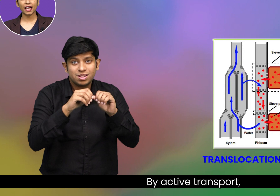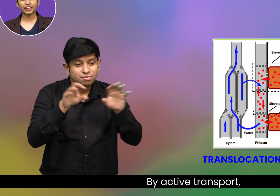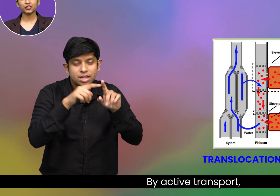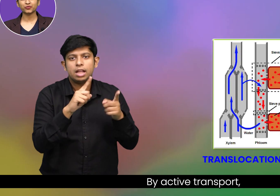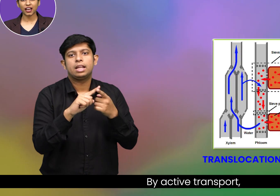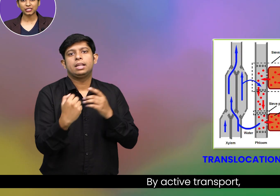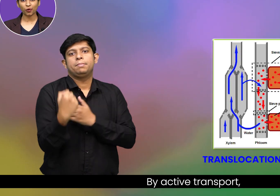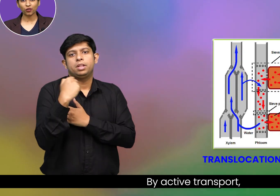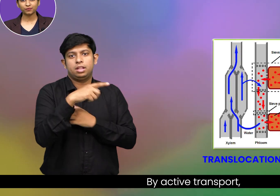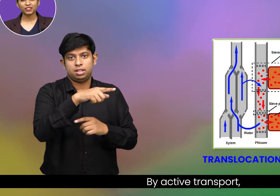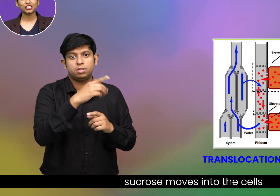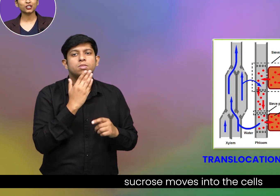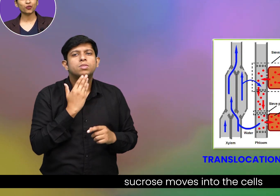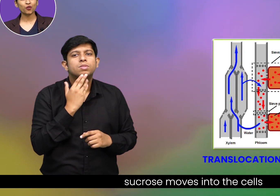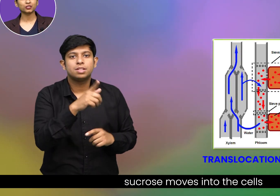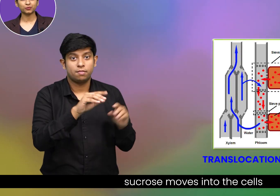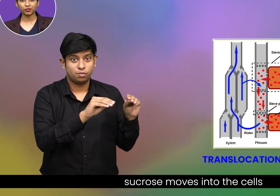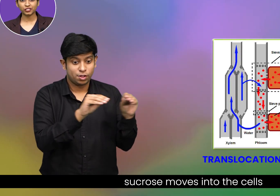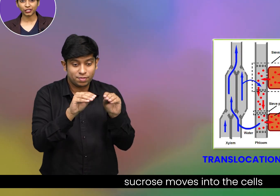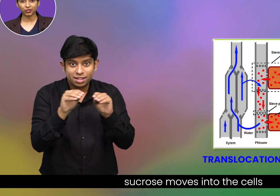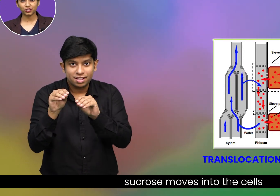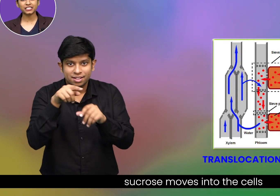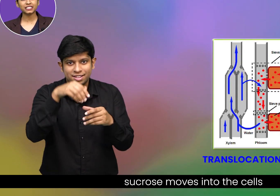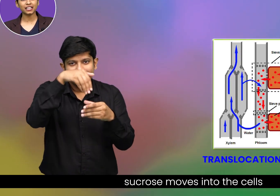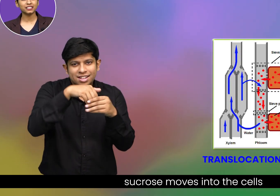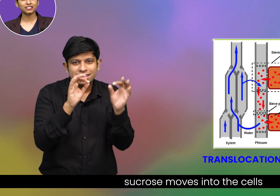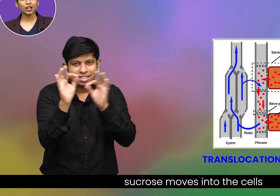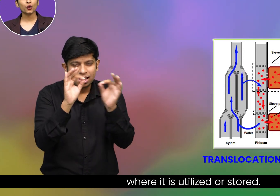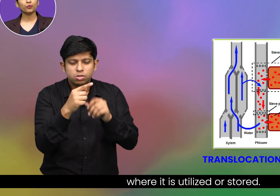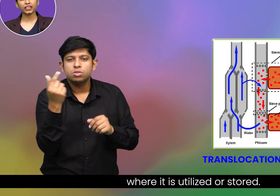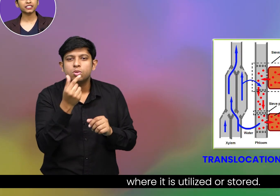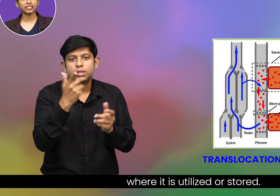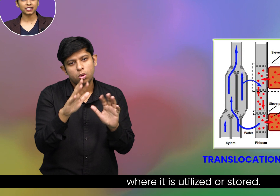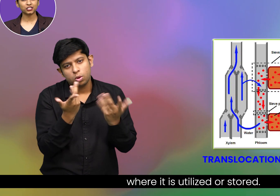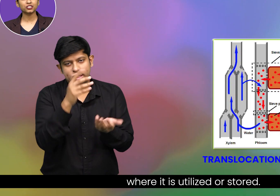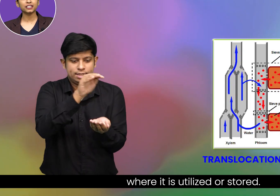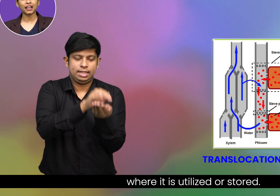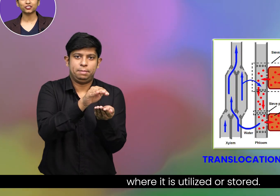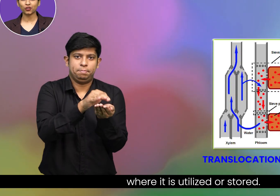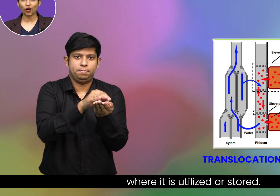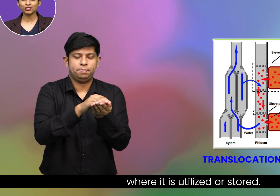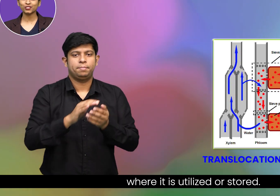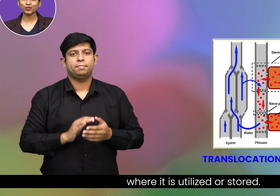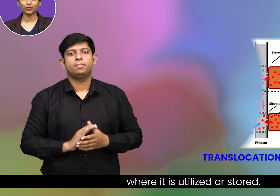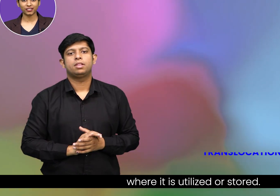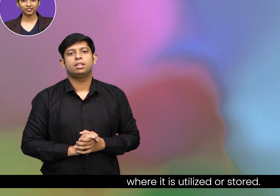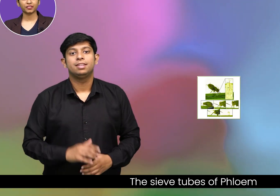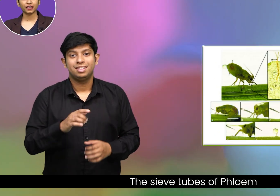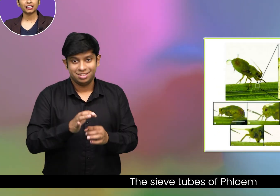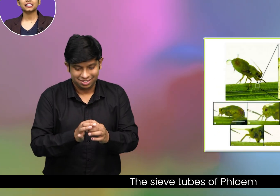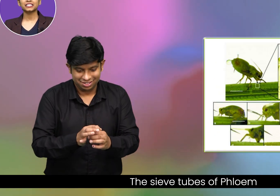By active transport, sucrose moves into the cells where it is utilized or